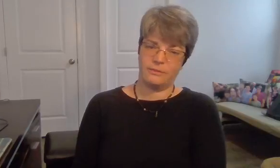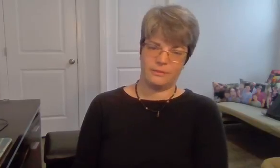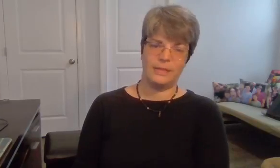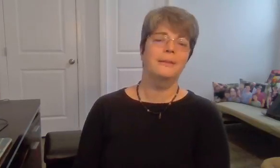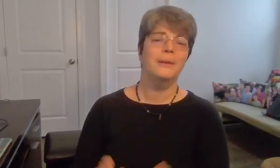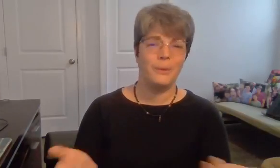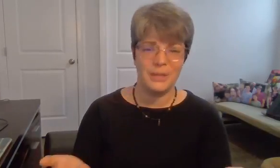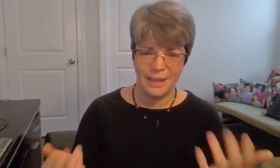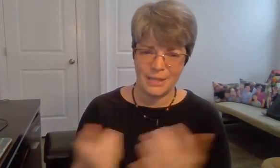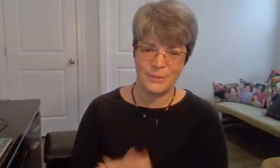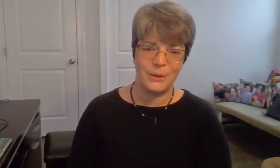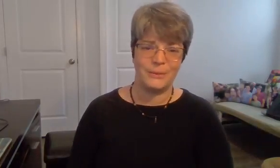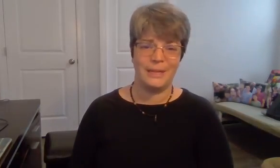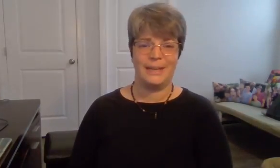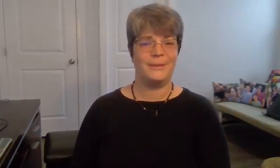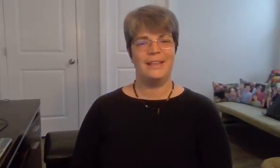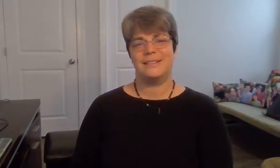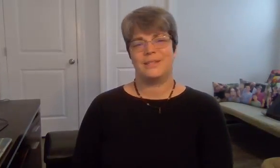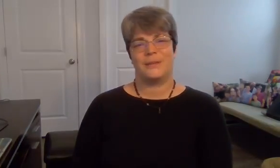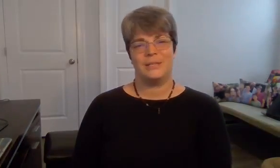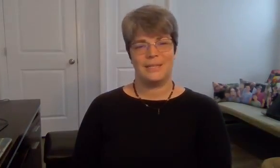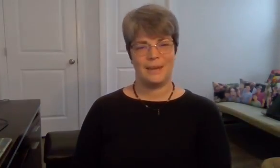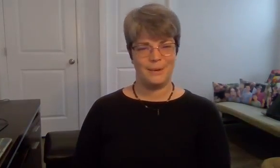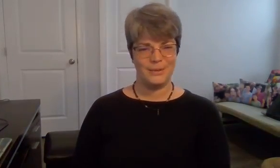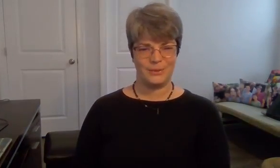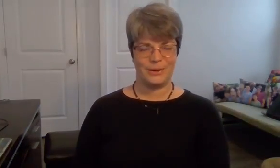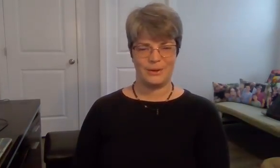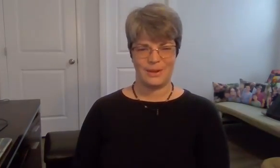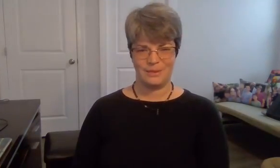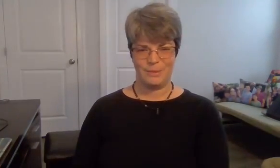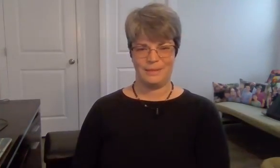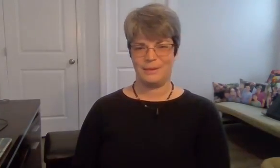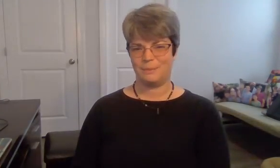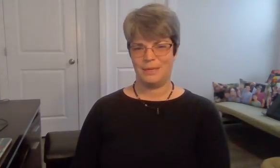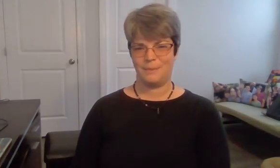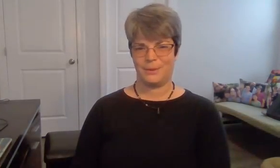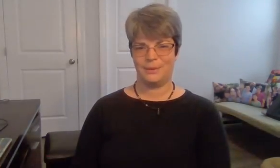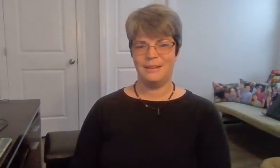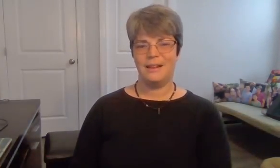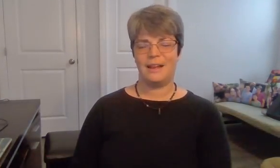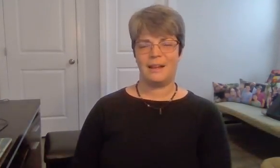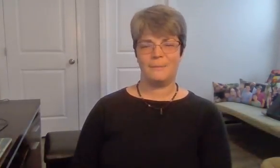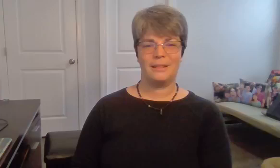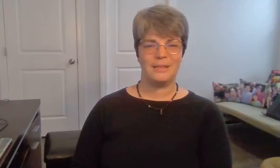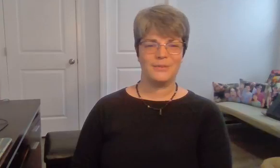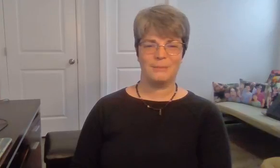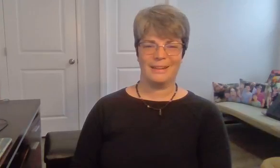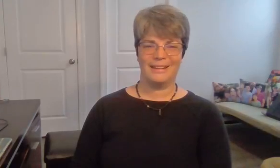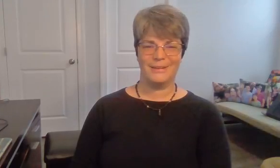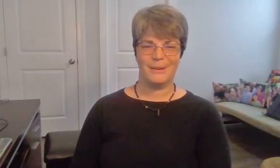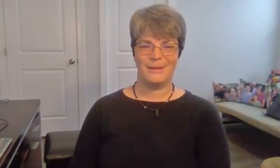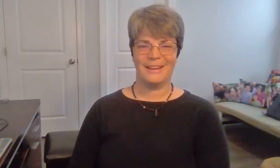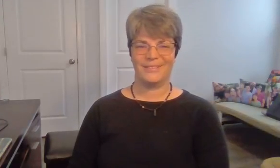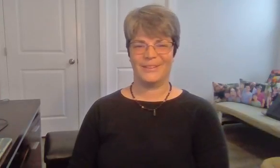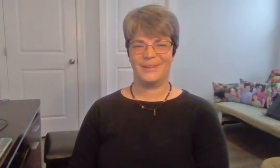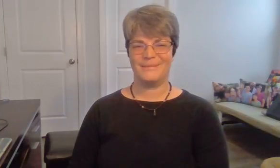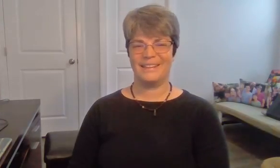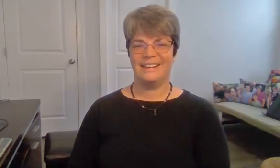right? As we know right now, this is a crazy time and it's really hard not to be near people, at least for me. I know maybe not for all, but